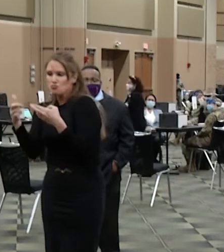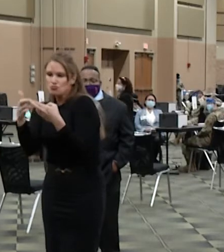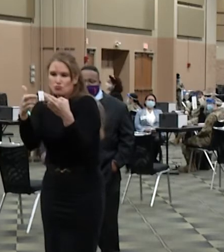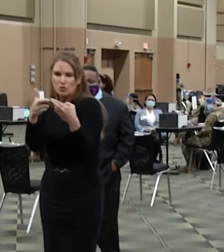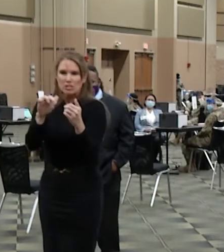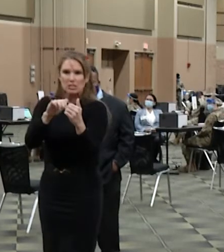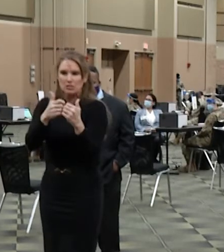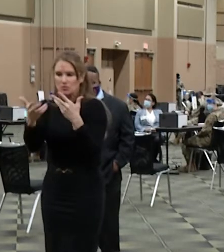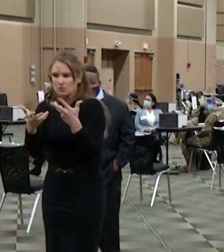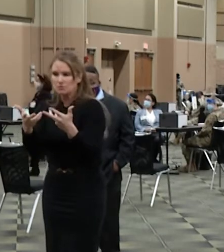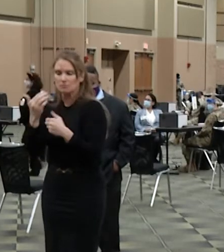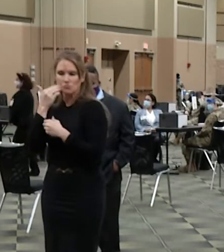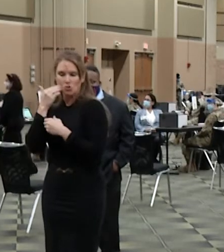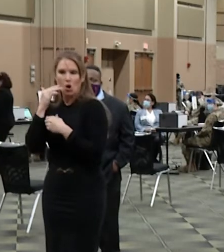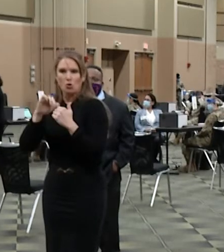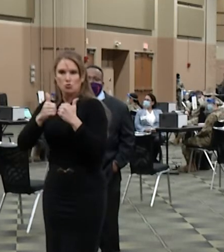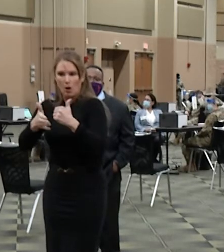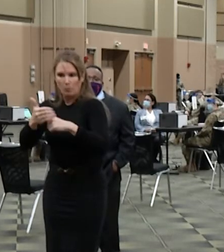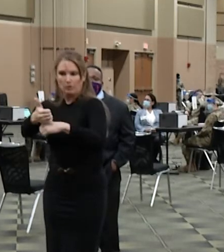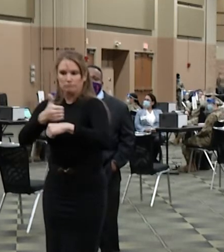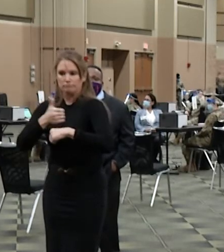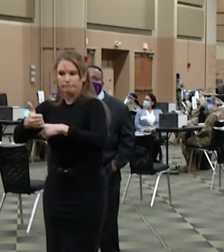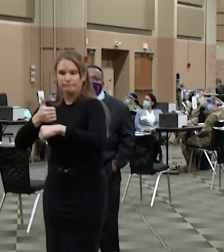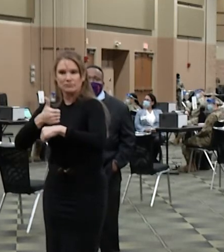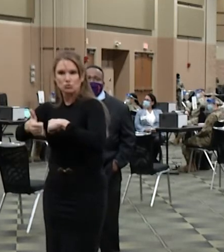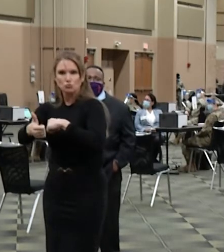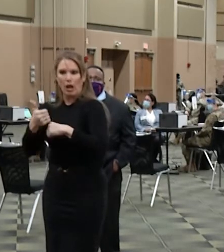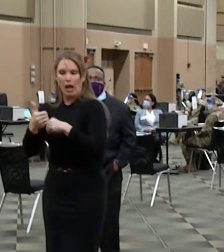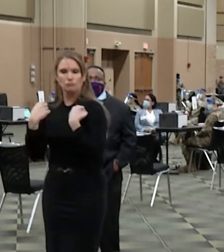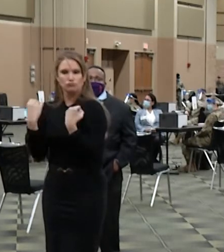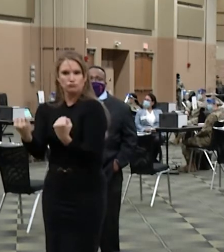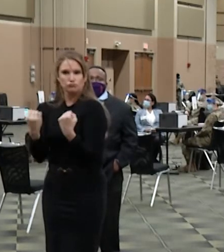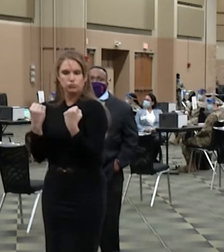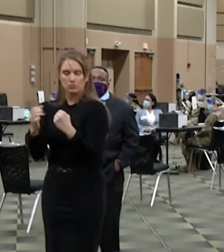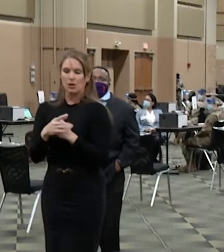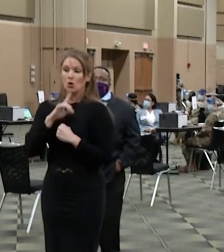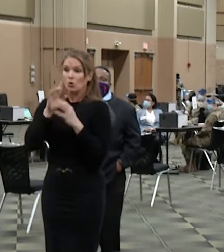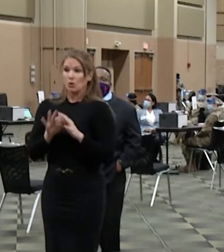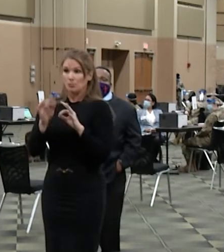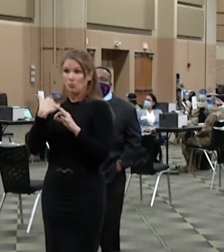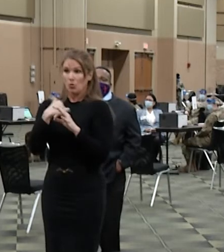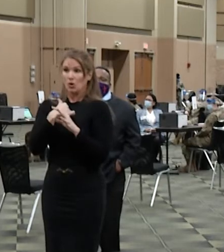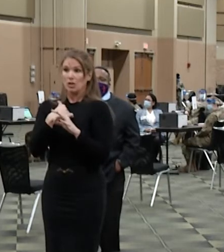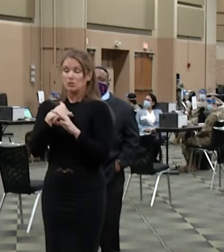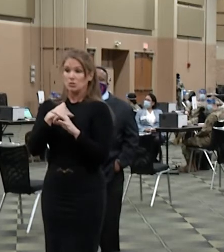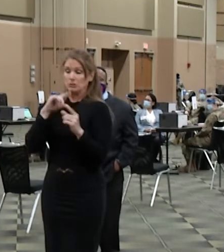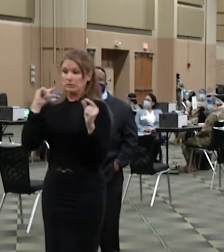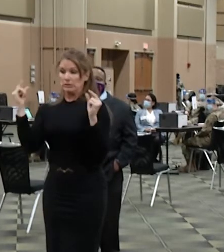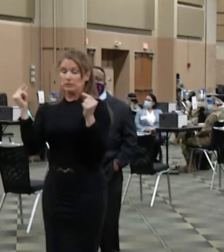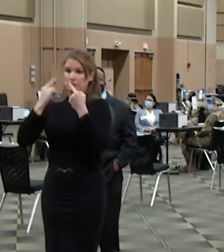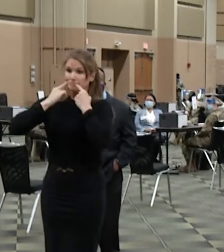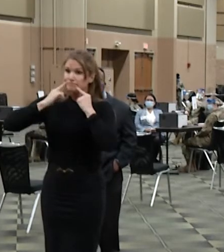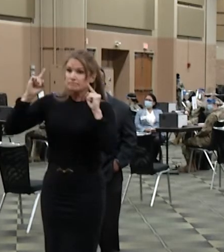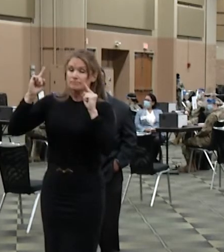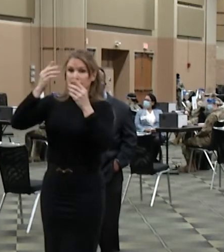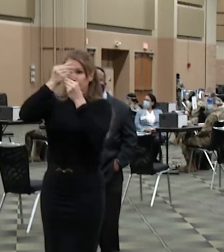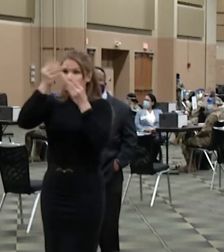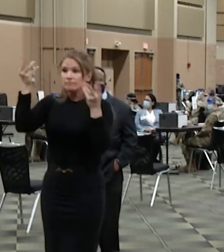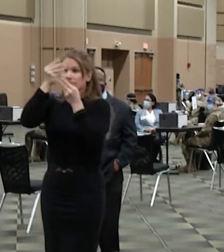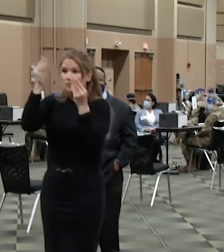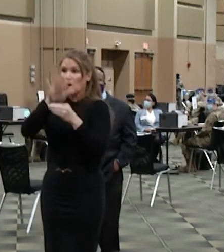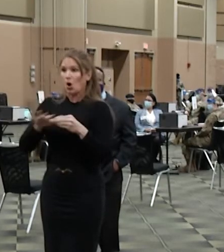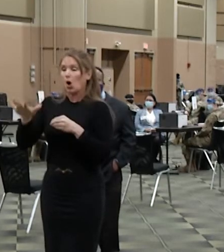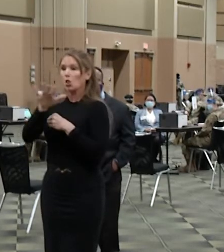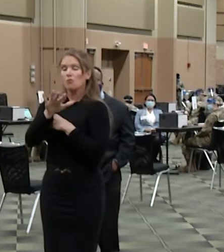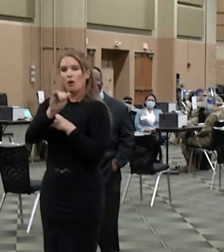their counties to help with that. And then finally, I would say it's very important for us to get the word out to everybody